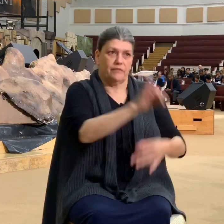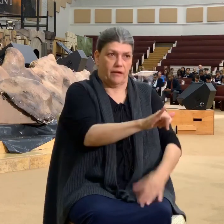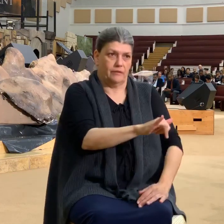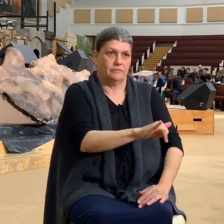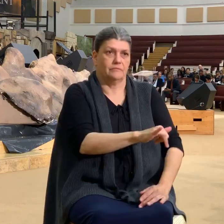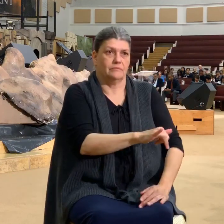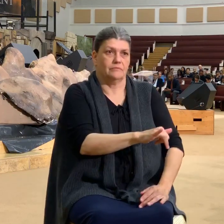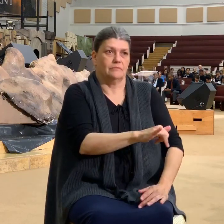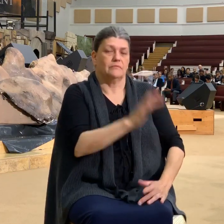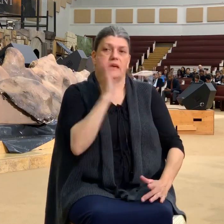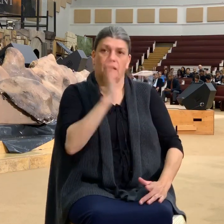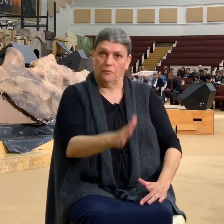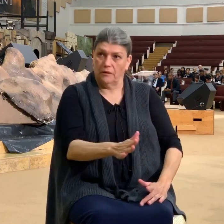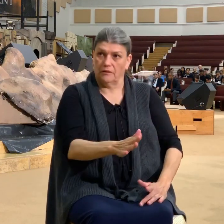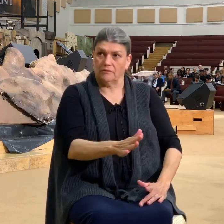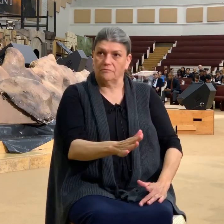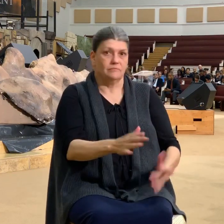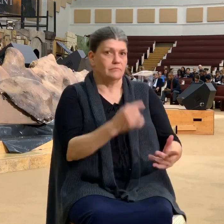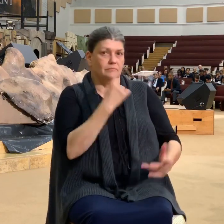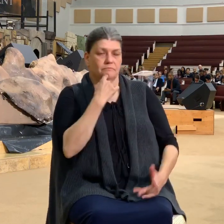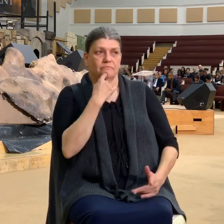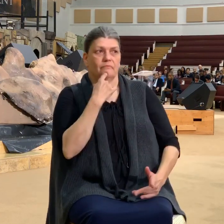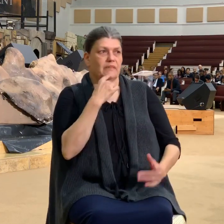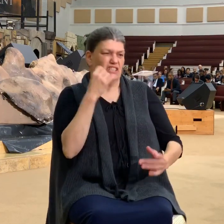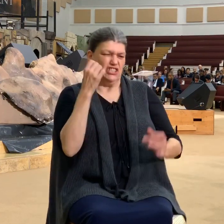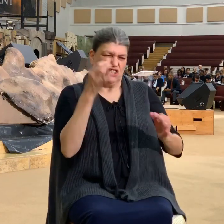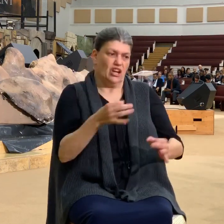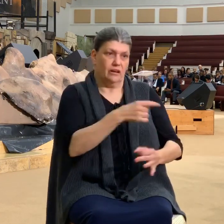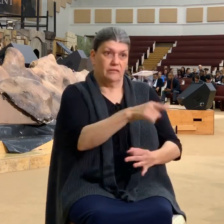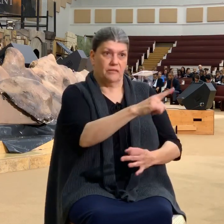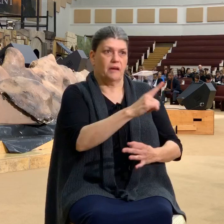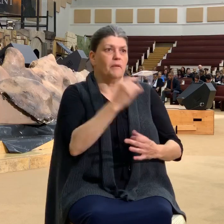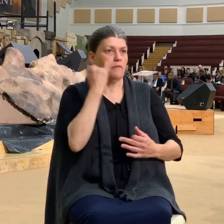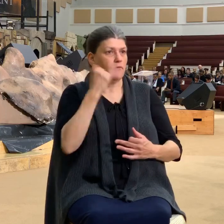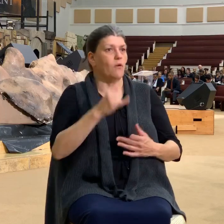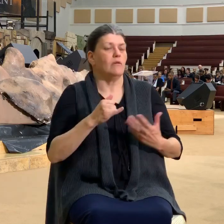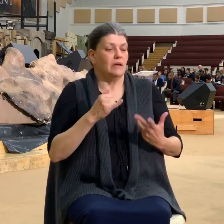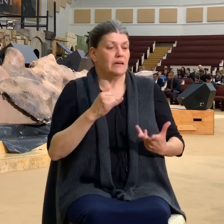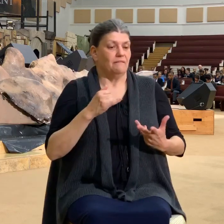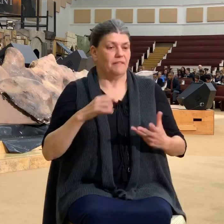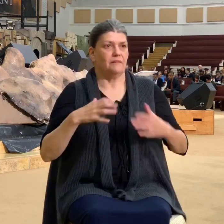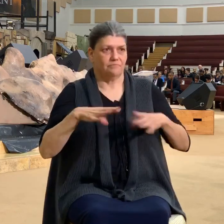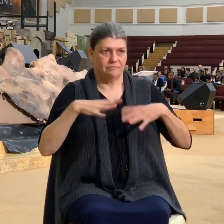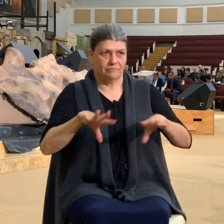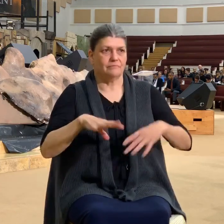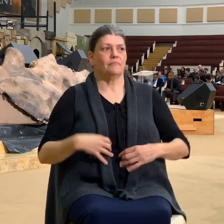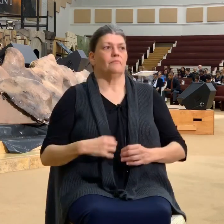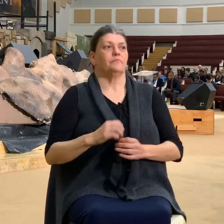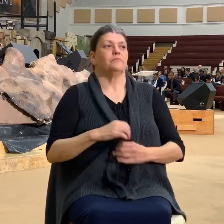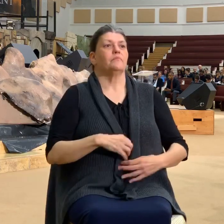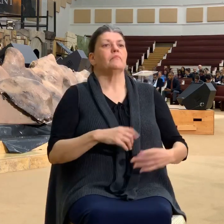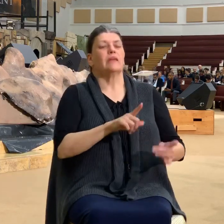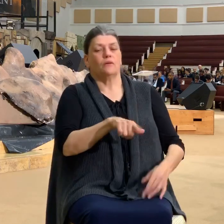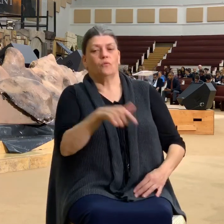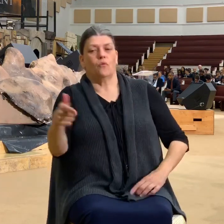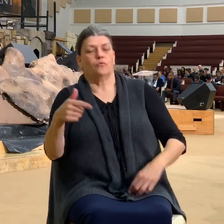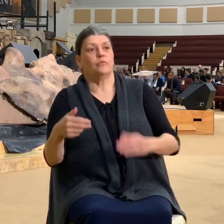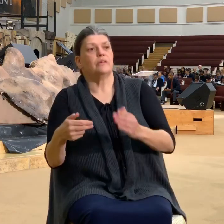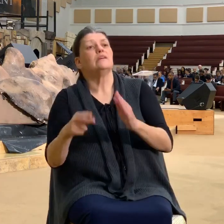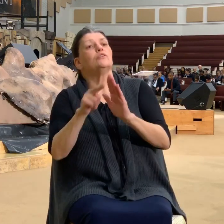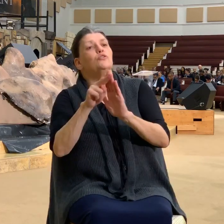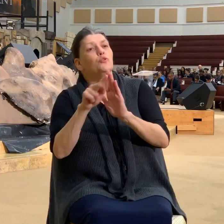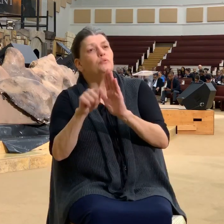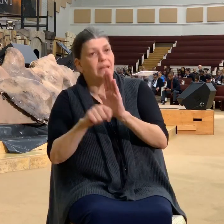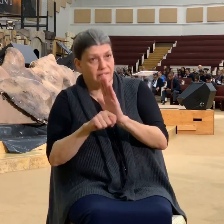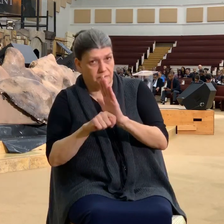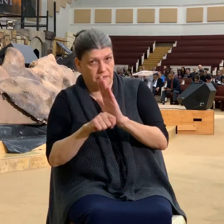this. So he's going to judge them. Now let's go over to the New Testament.